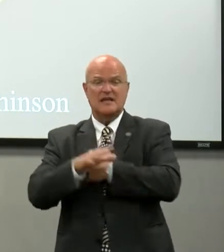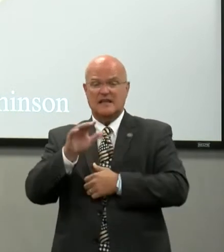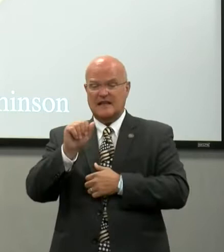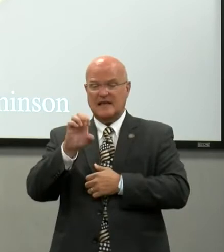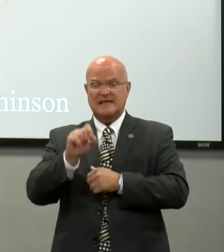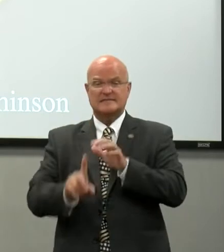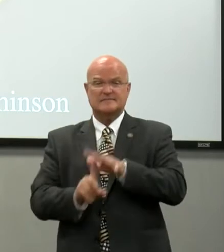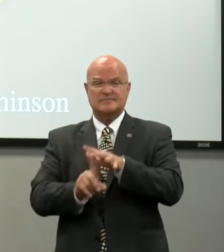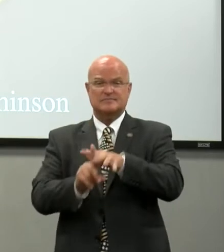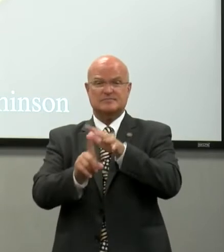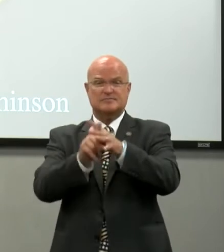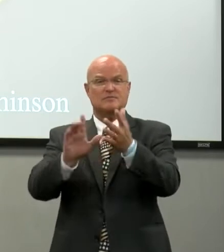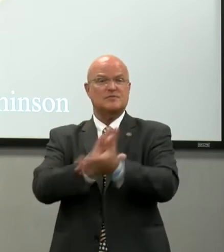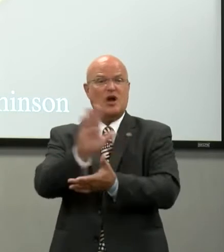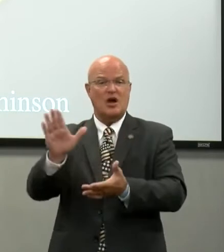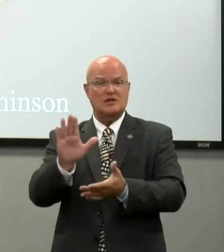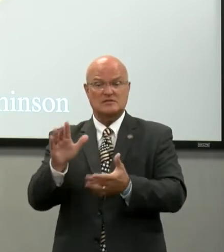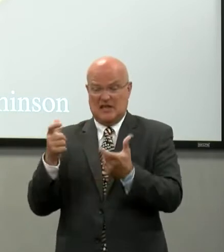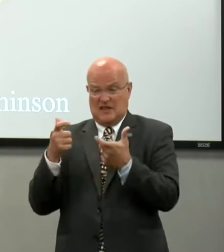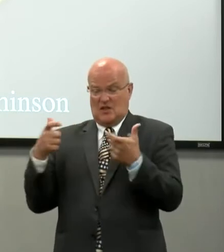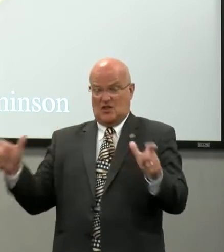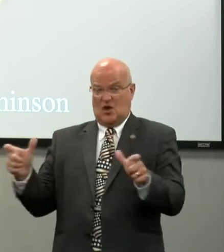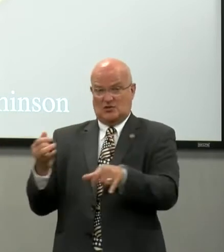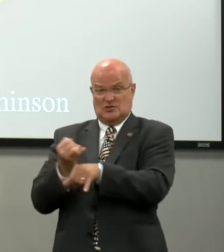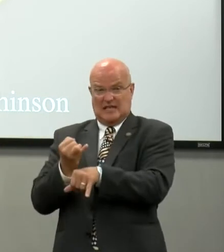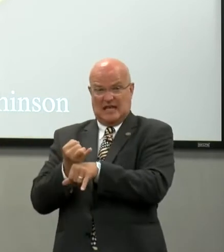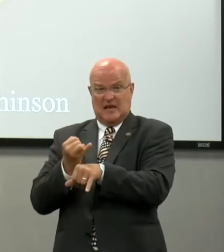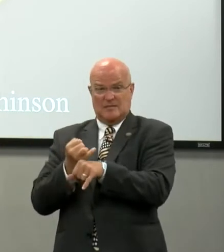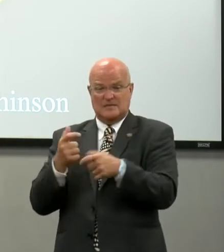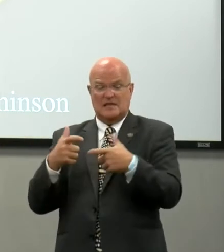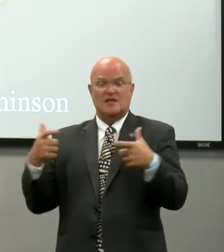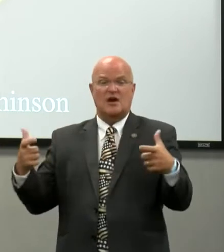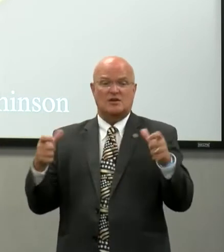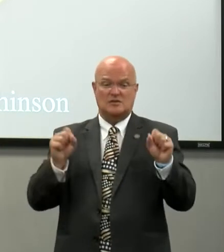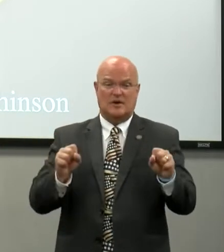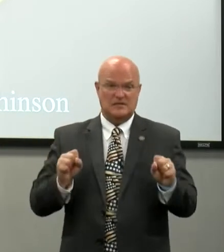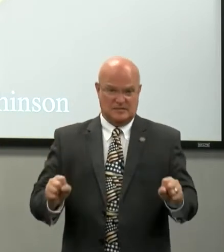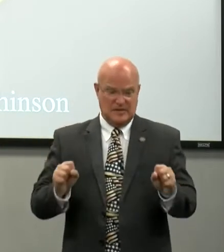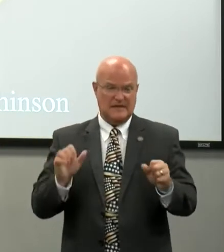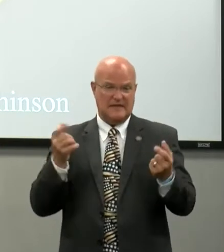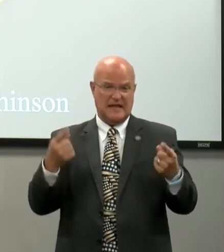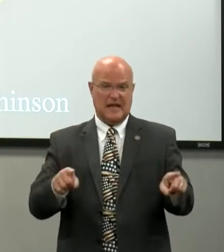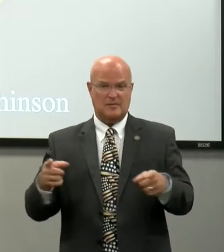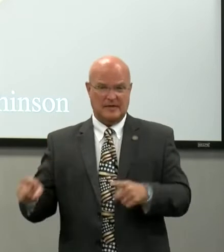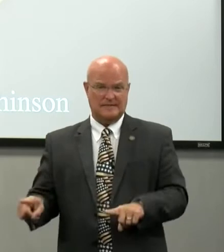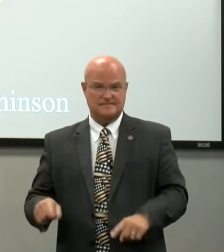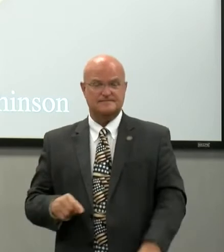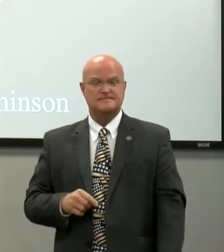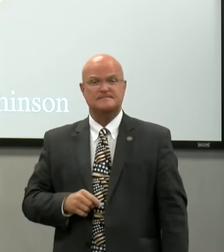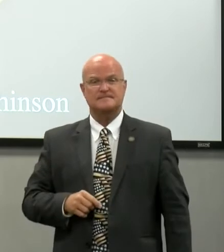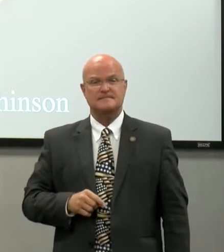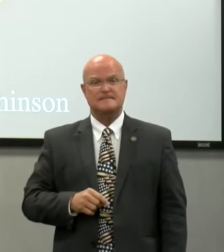college campus. And the larger the campus, the more possibility and likelihood of that happening.